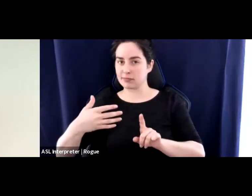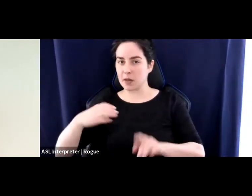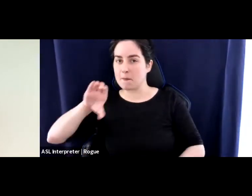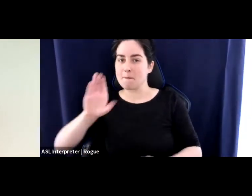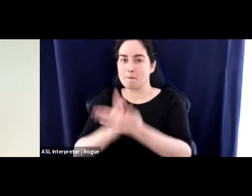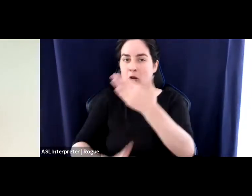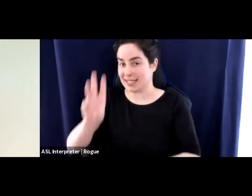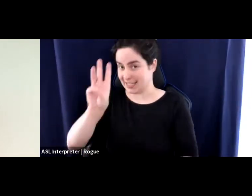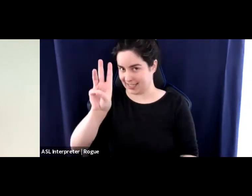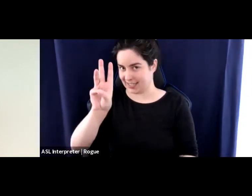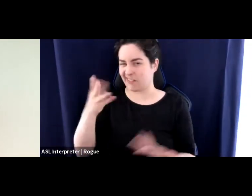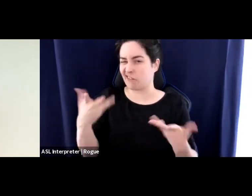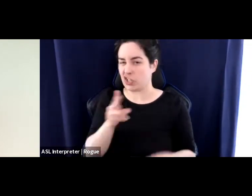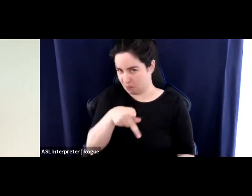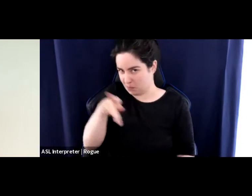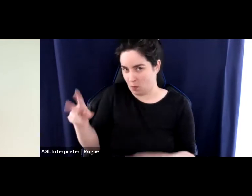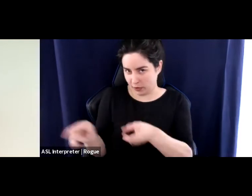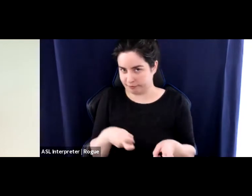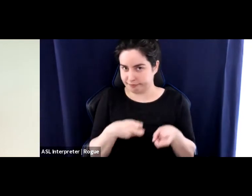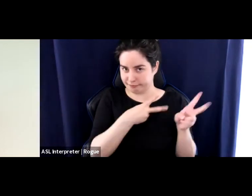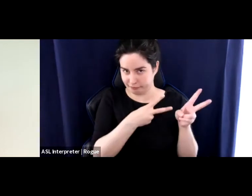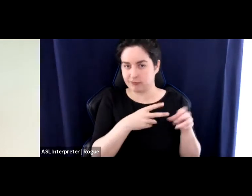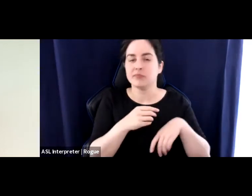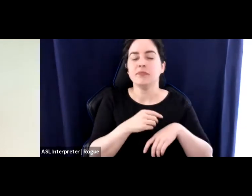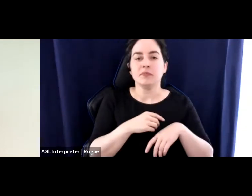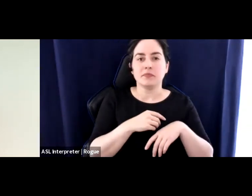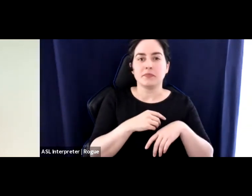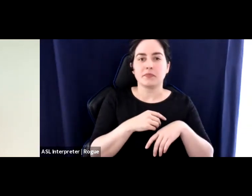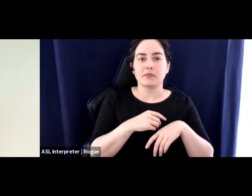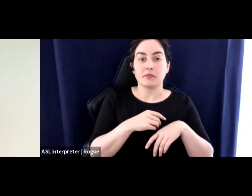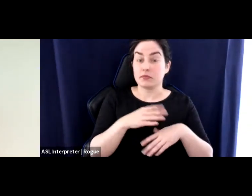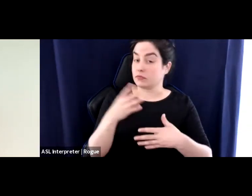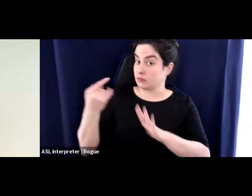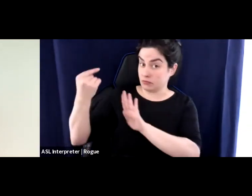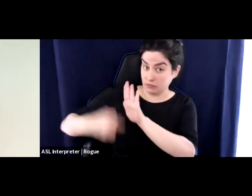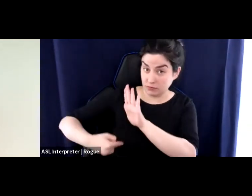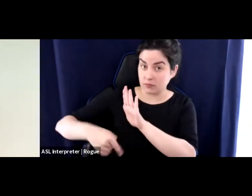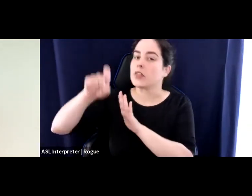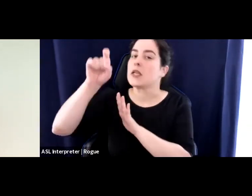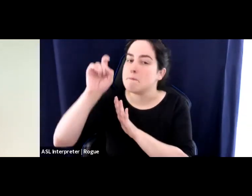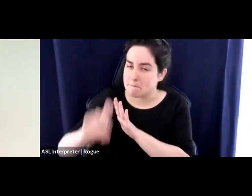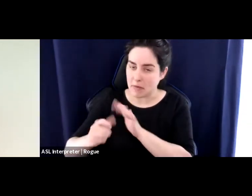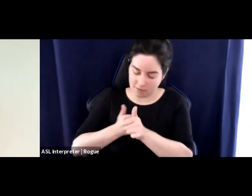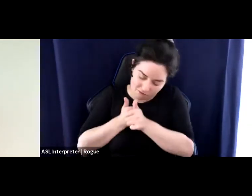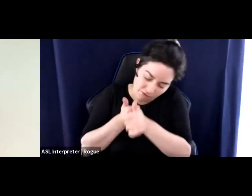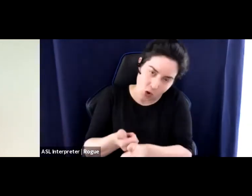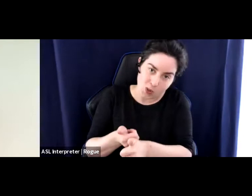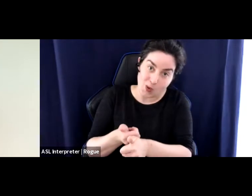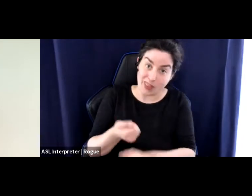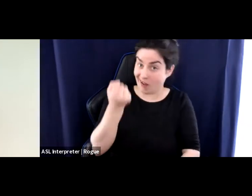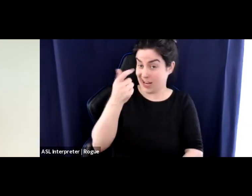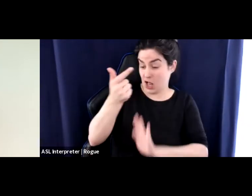slide for you there, which says that it must be carried out in accordance with the principle that laws,